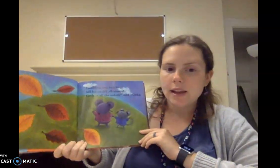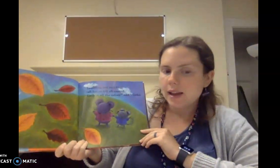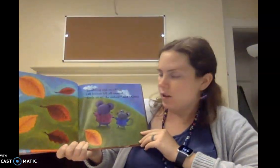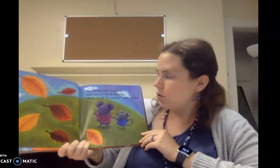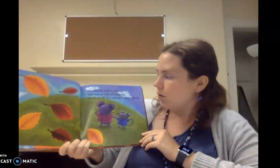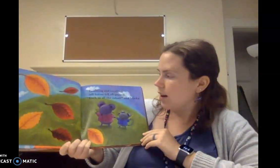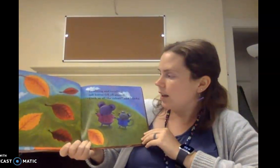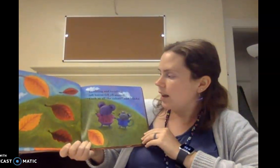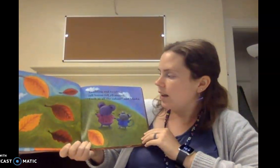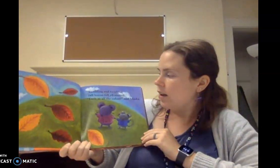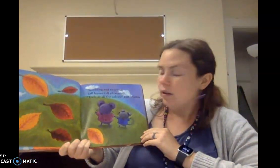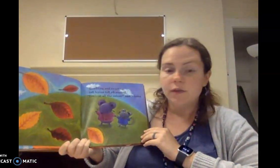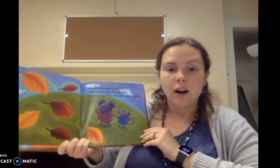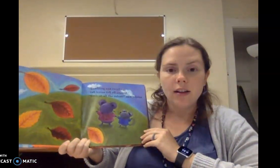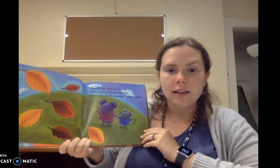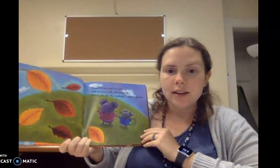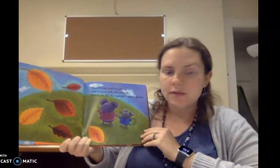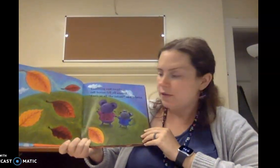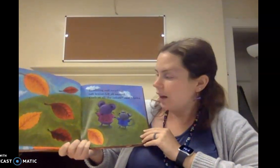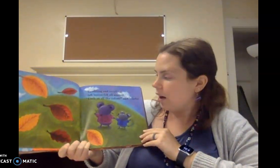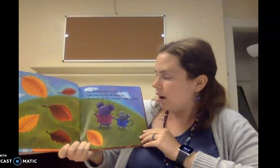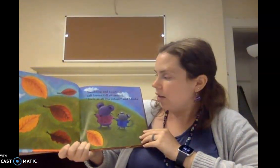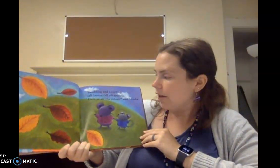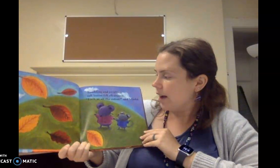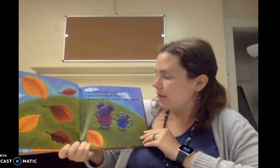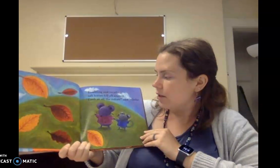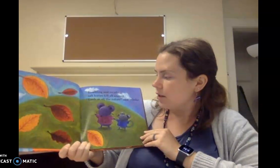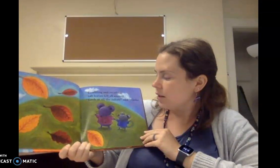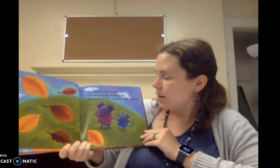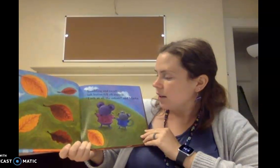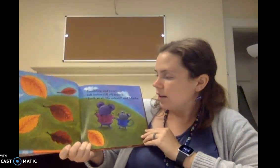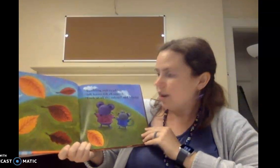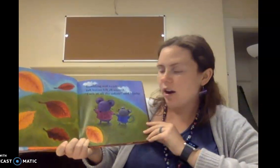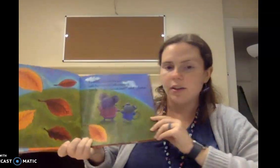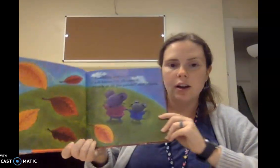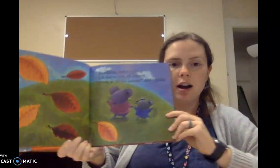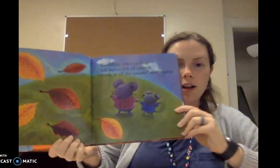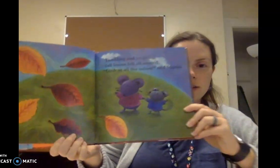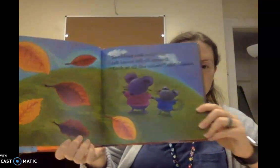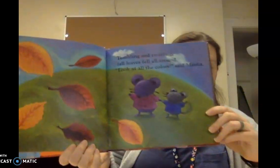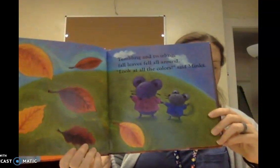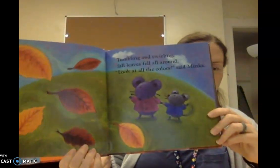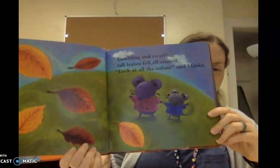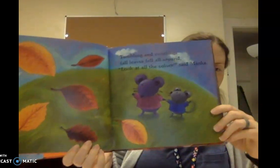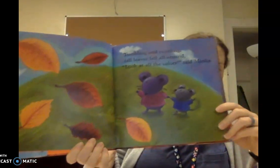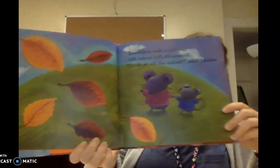Tumbling and twirling, fall leaves fell all around. Look at all the colors, Minka